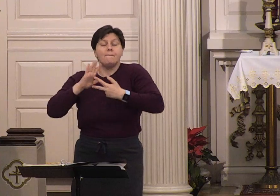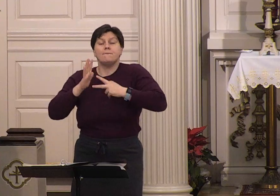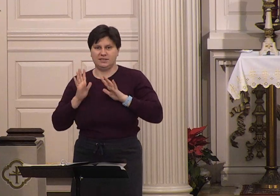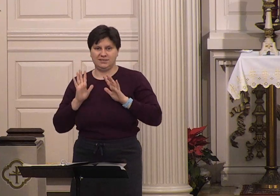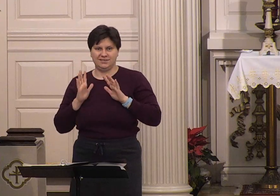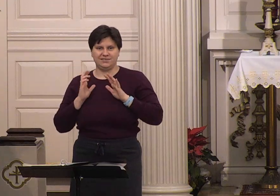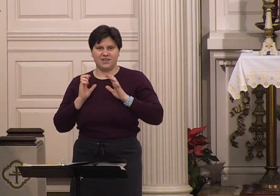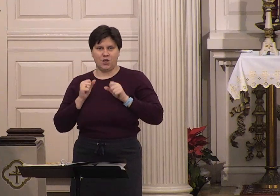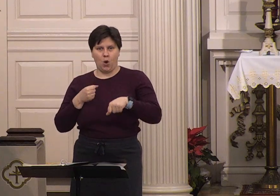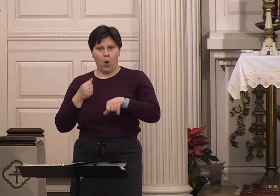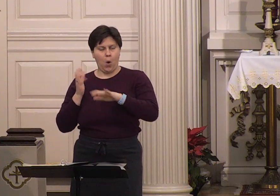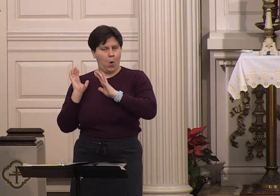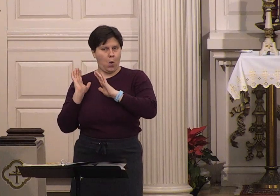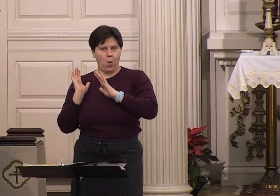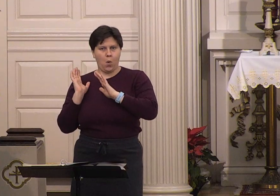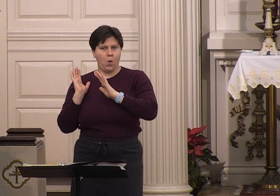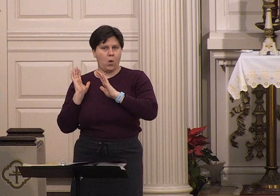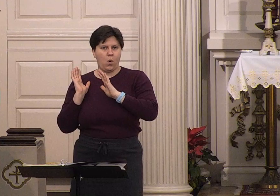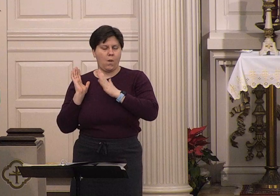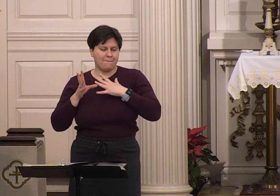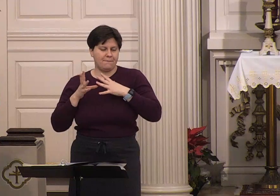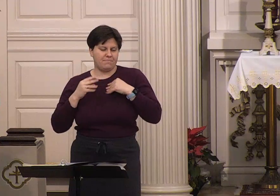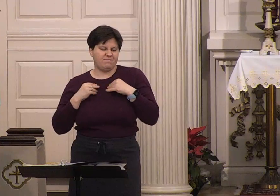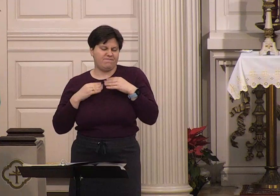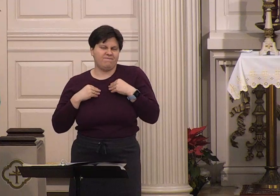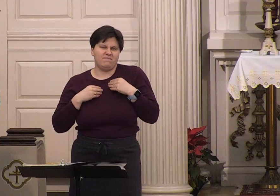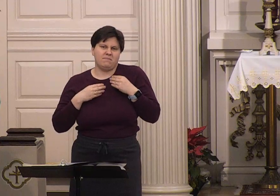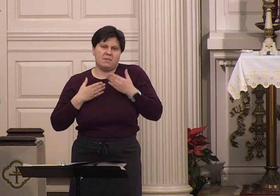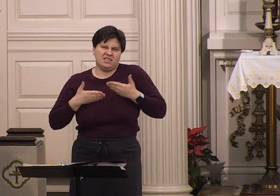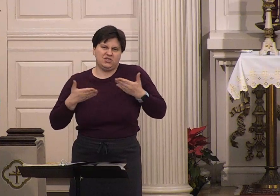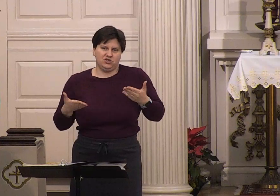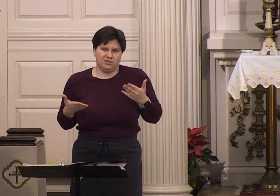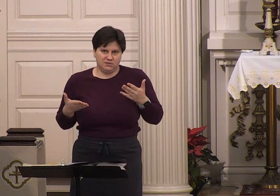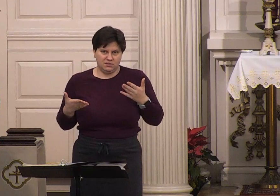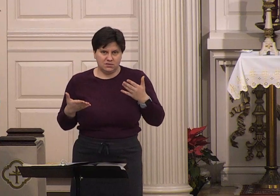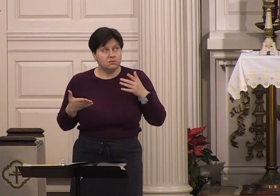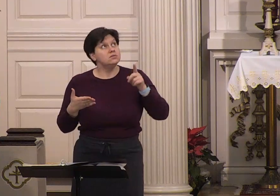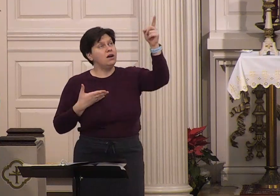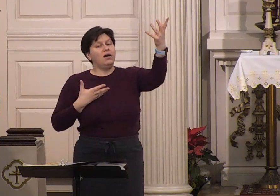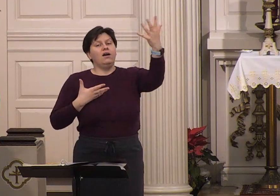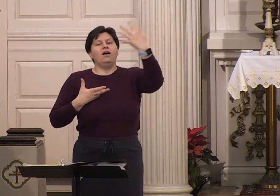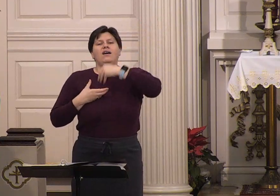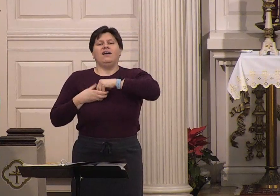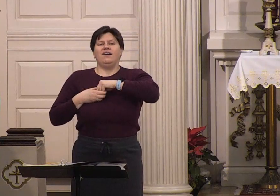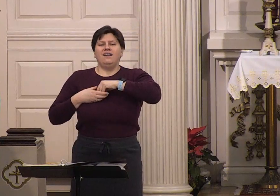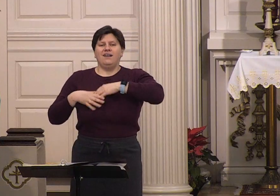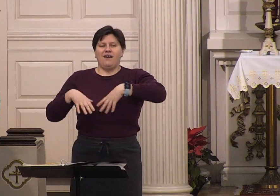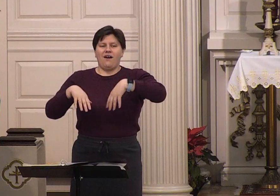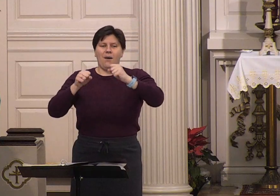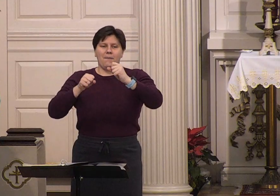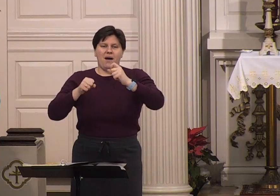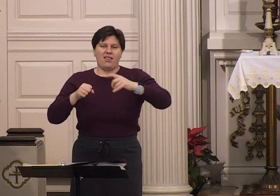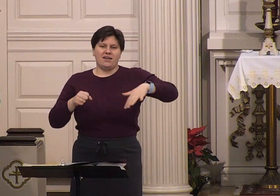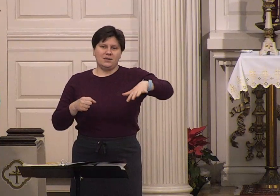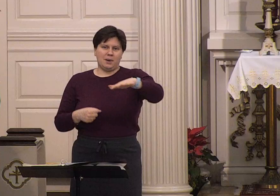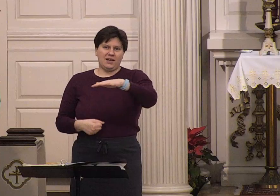these possessions of mine so that you may come, occupy the space, and possess